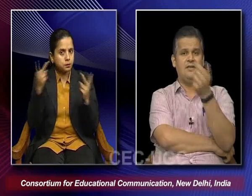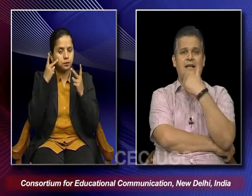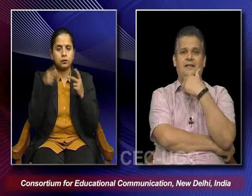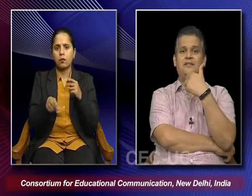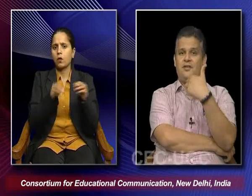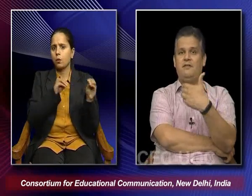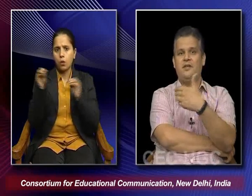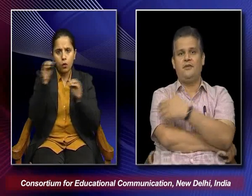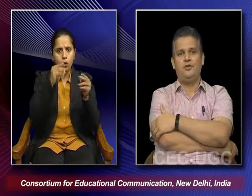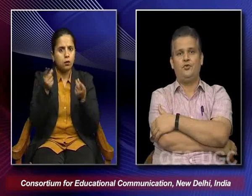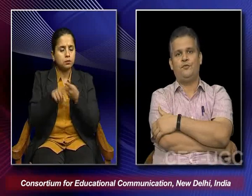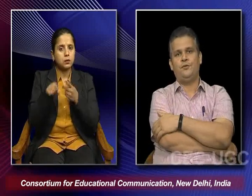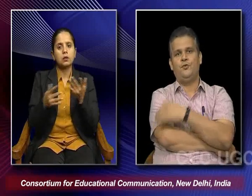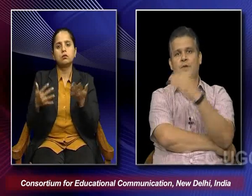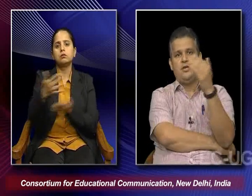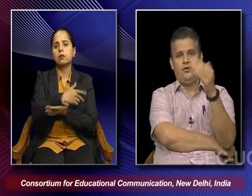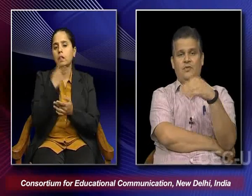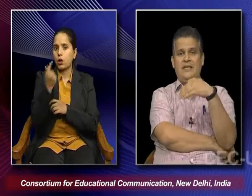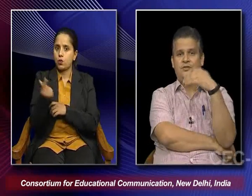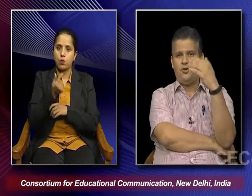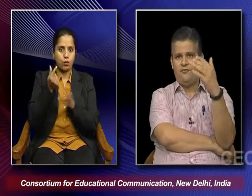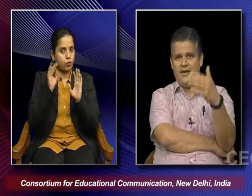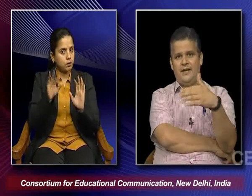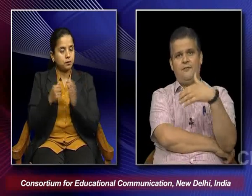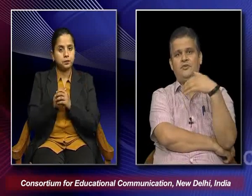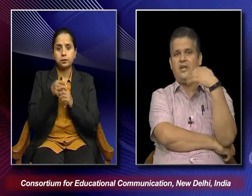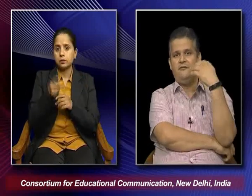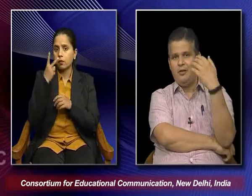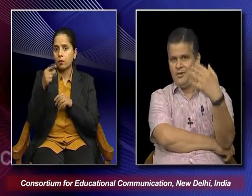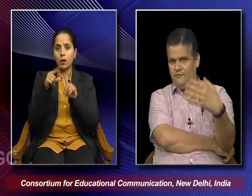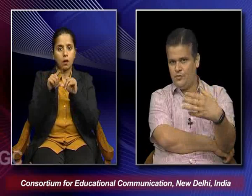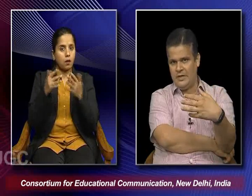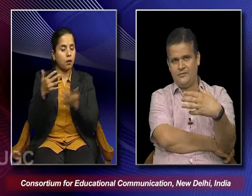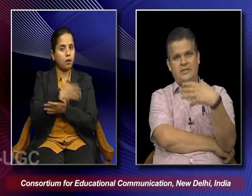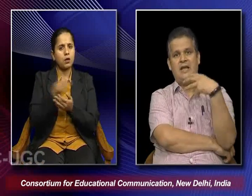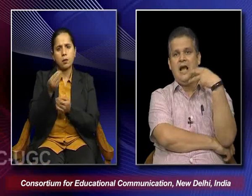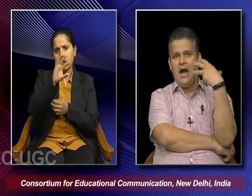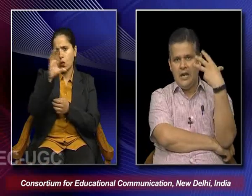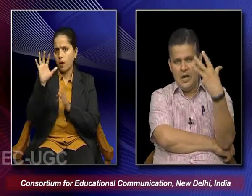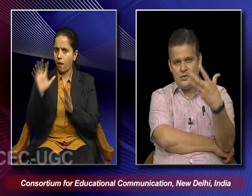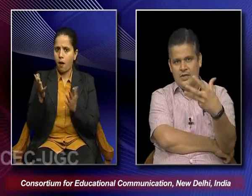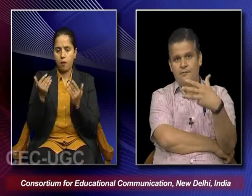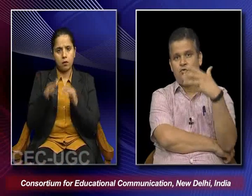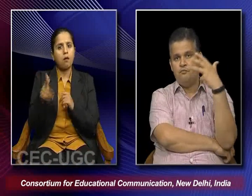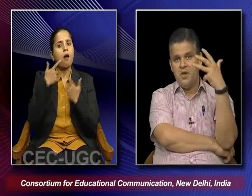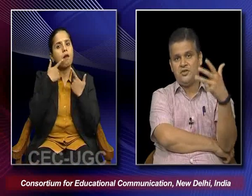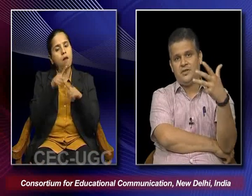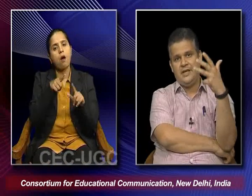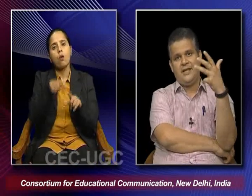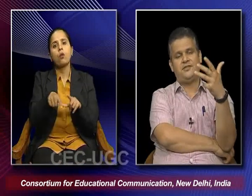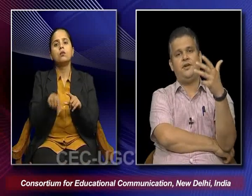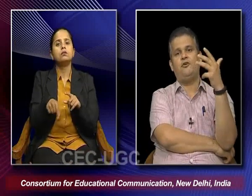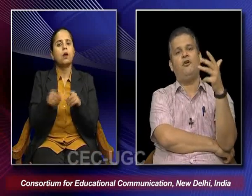migration, then surveys are very useful. So these sort of data which are available in few countries allows them to measure